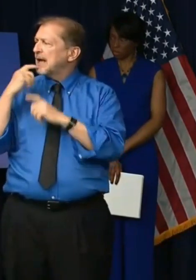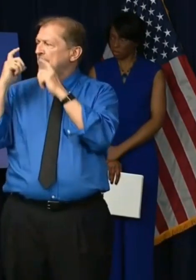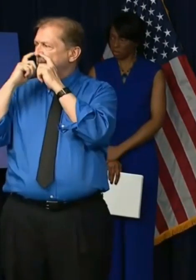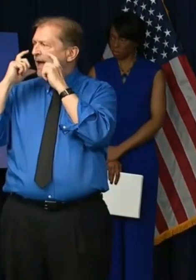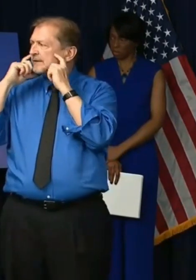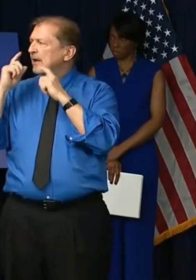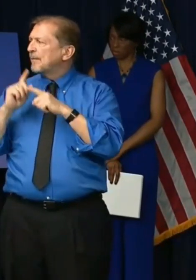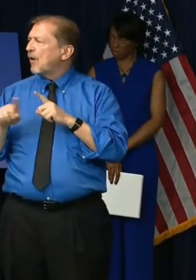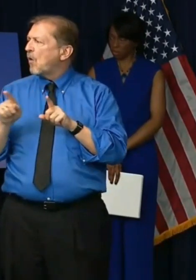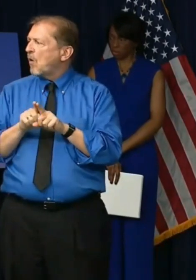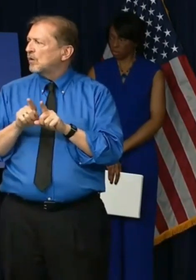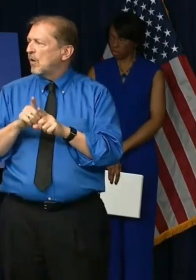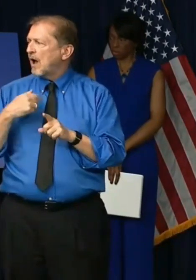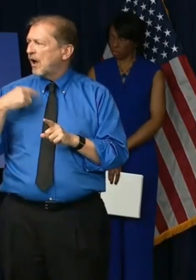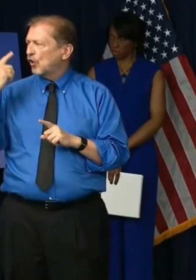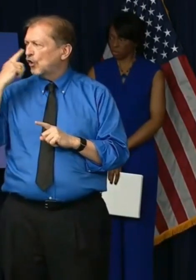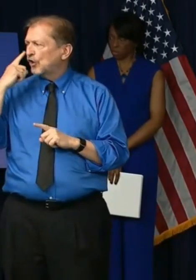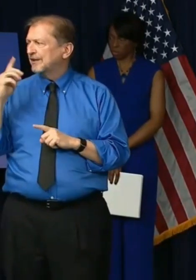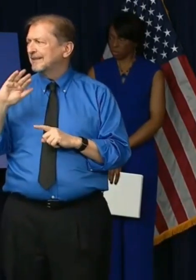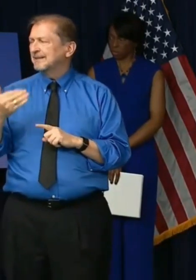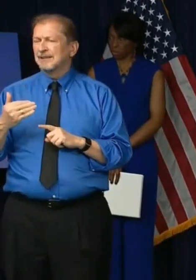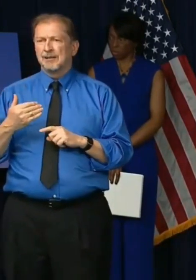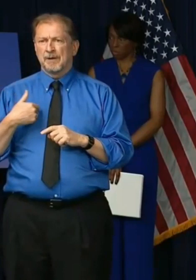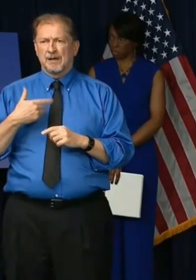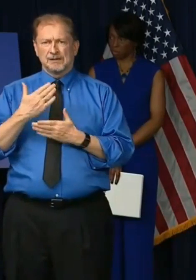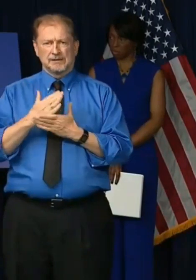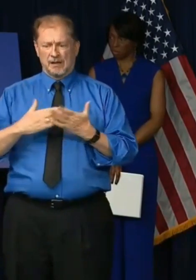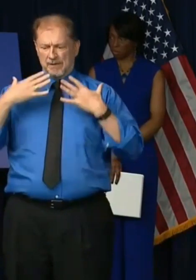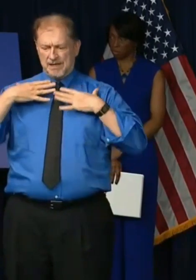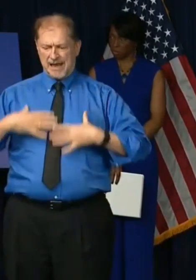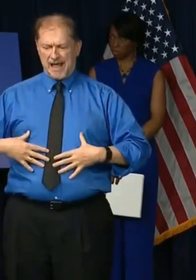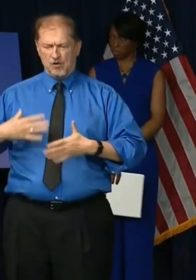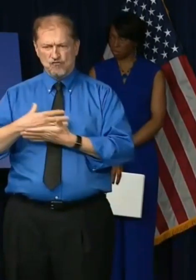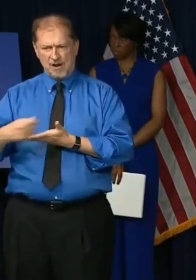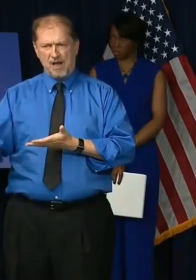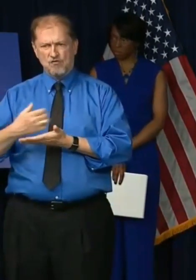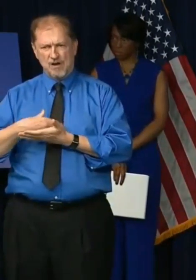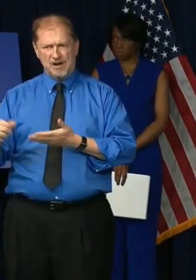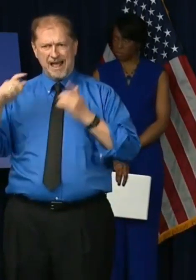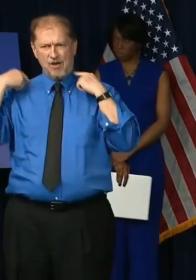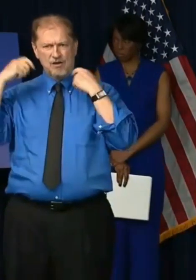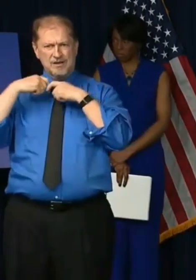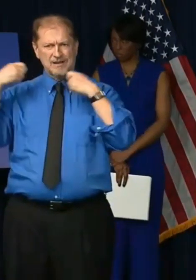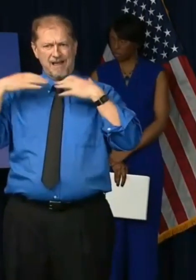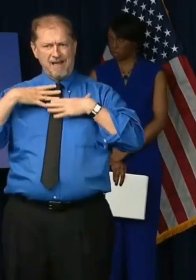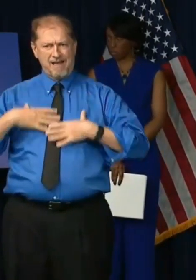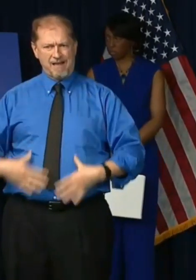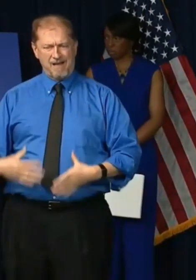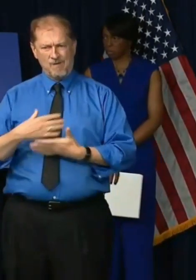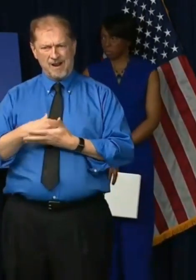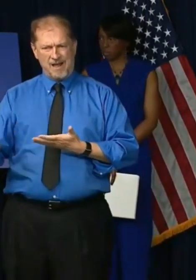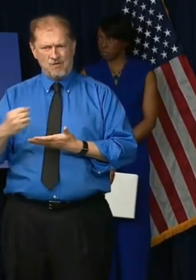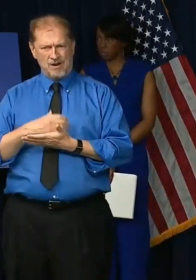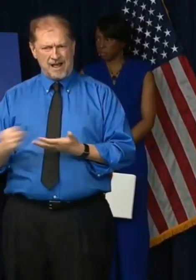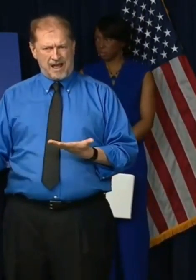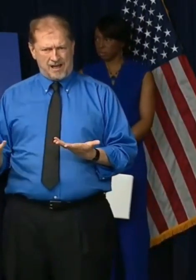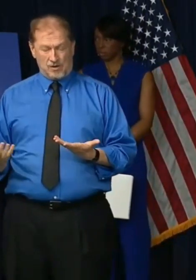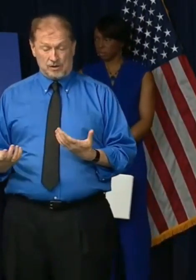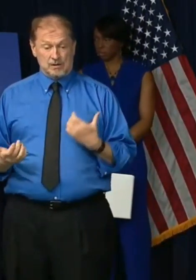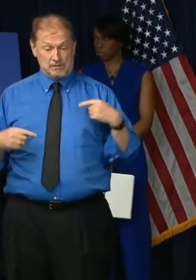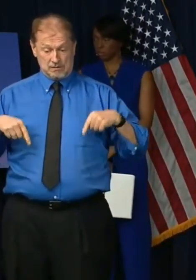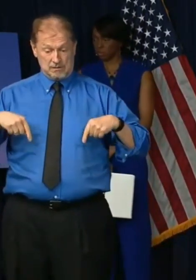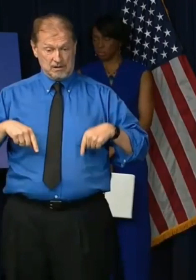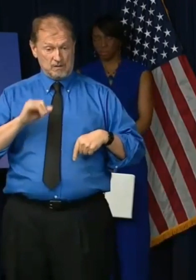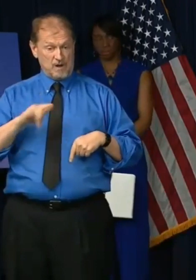areas now there are a sufficient number of gowns being a problem. Has acquiring and supplying gowns or any other type of PPE become a problem here in